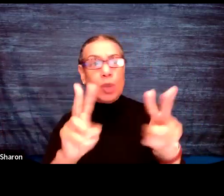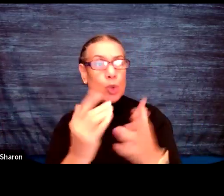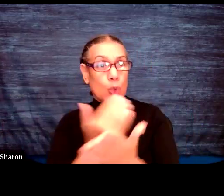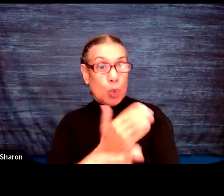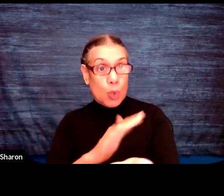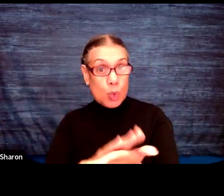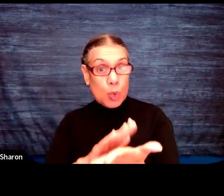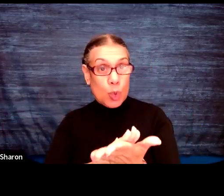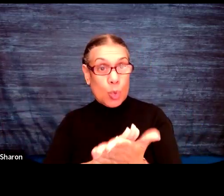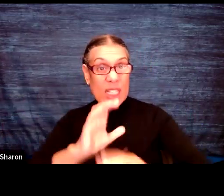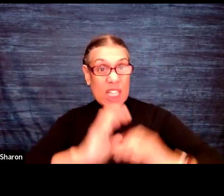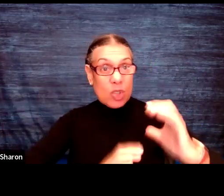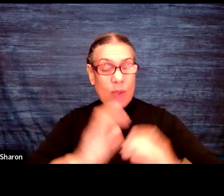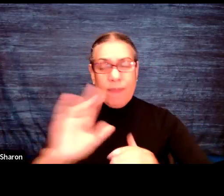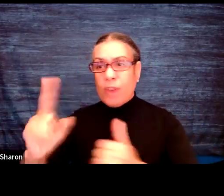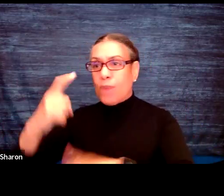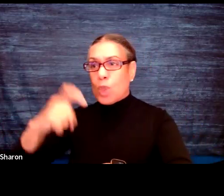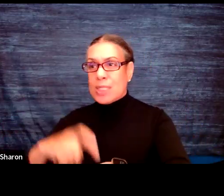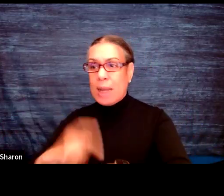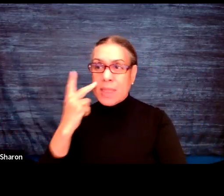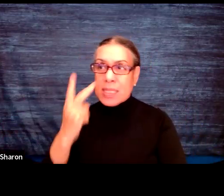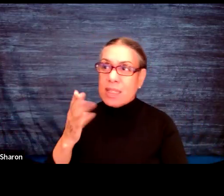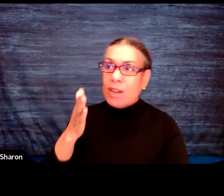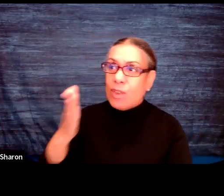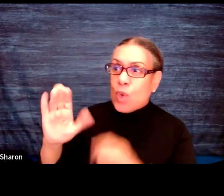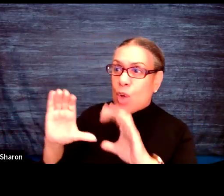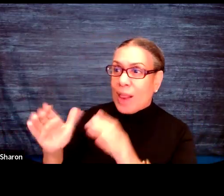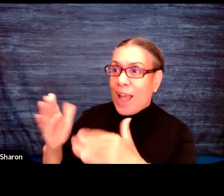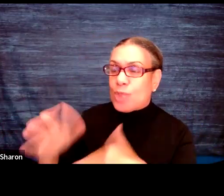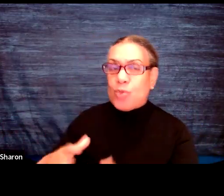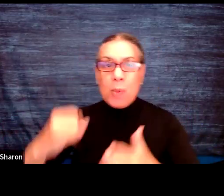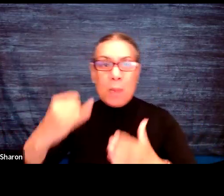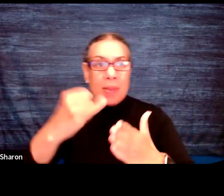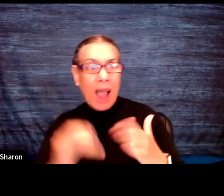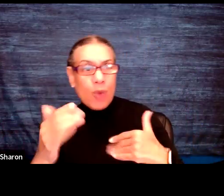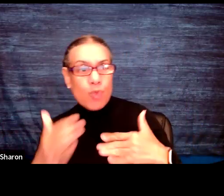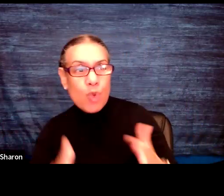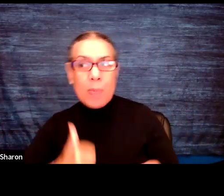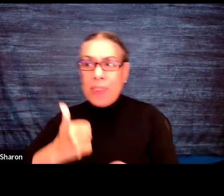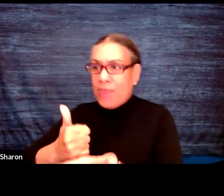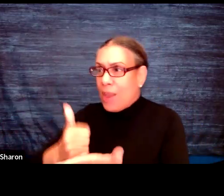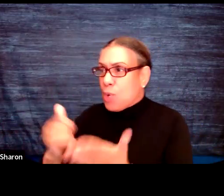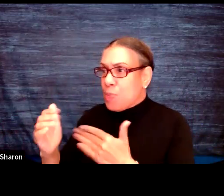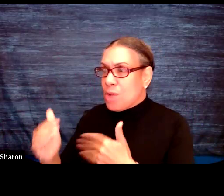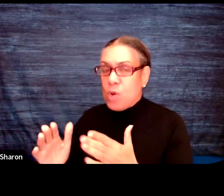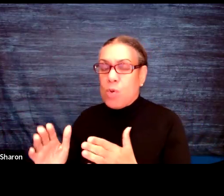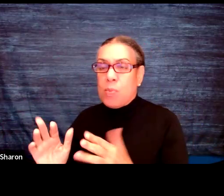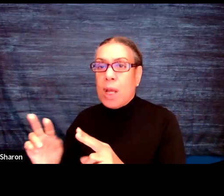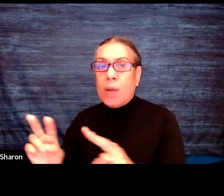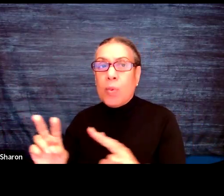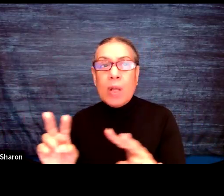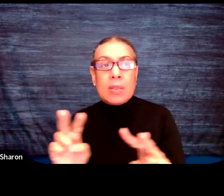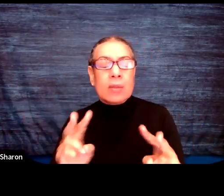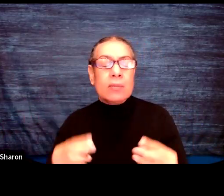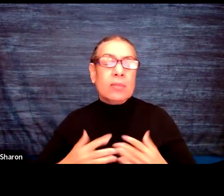construction for the first time. They get to see where their classrooms are going to be and where their arts rooms and where their therapy rooms were. And it was